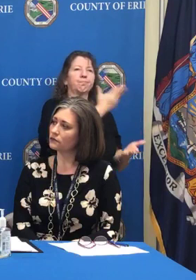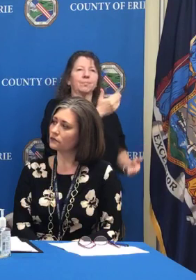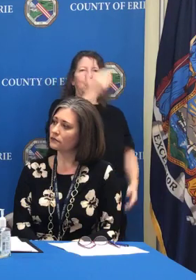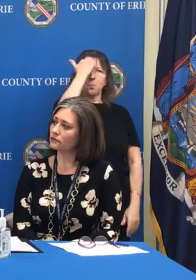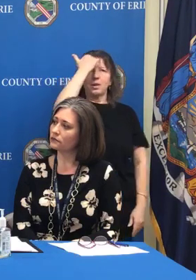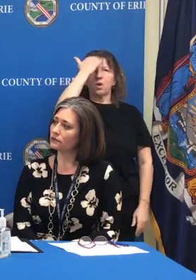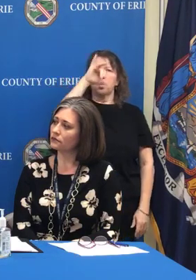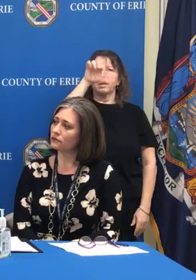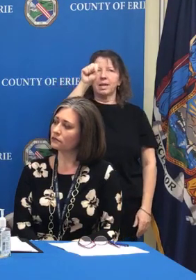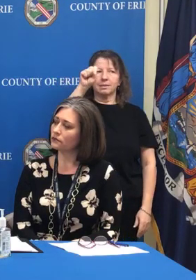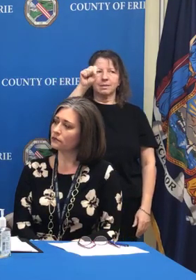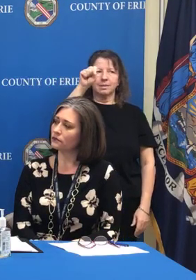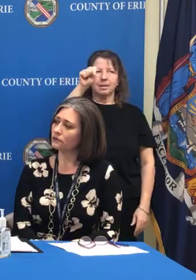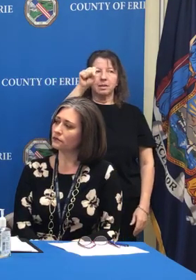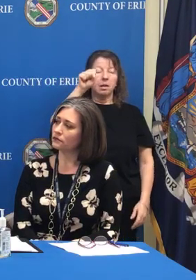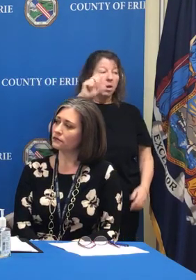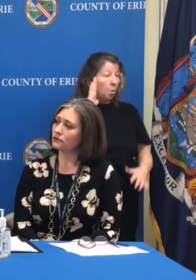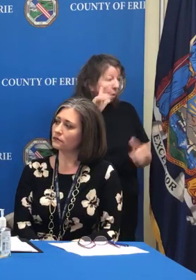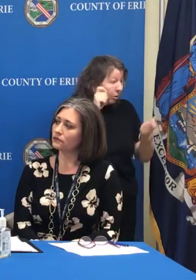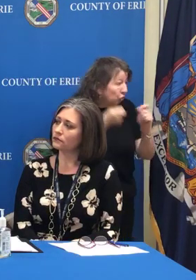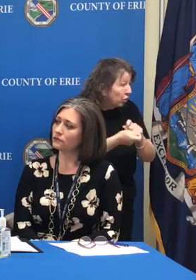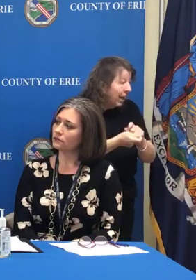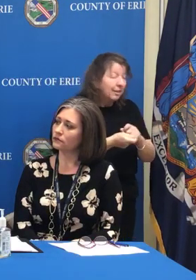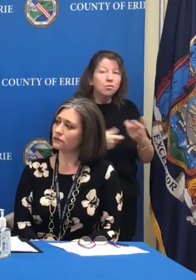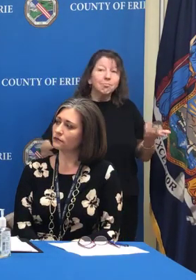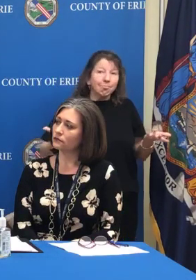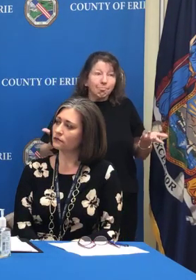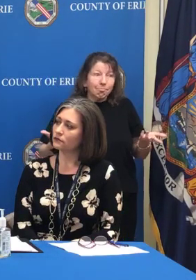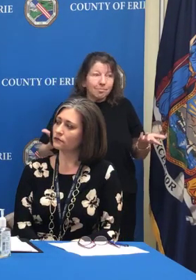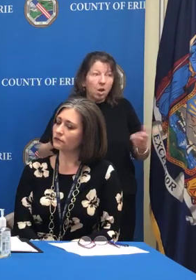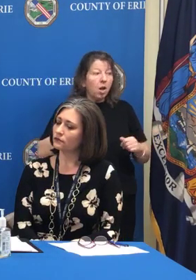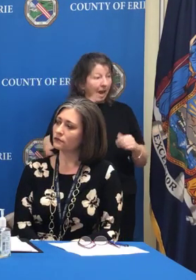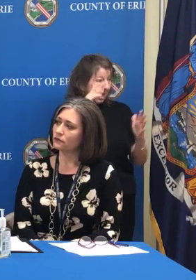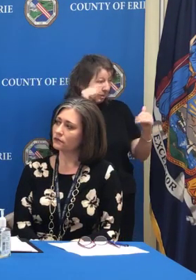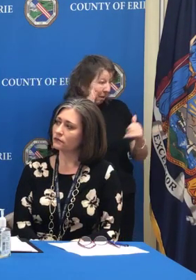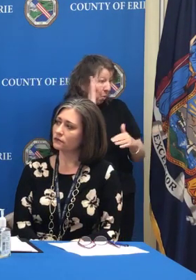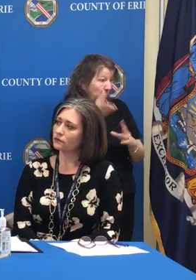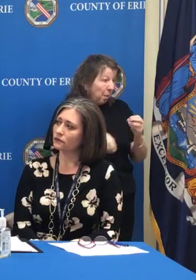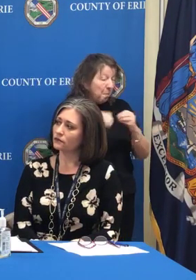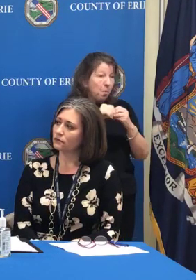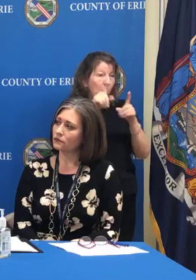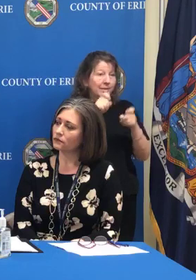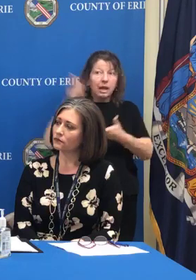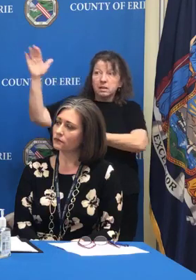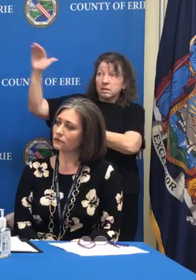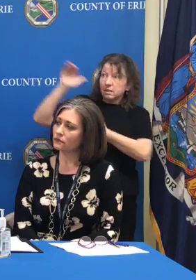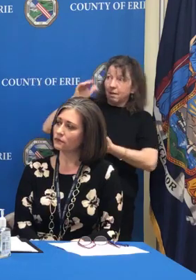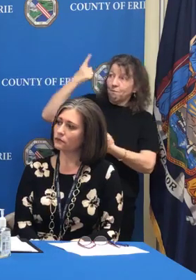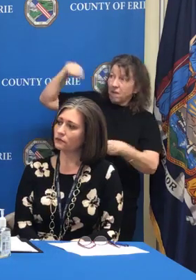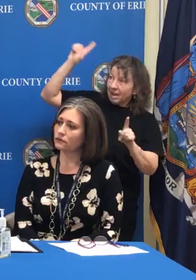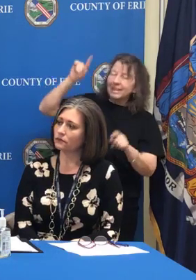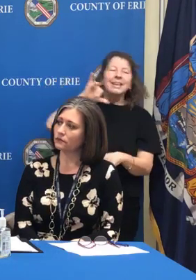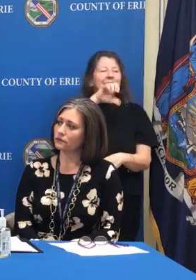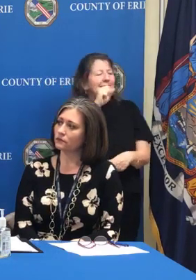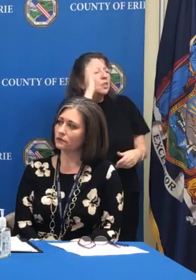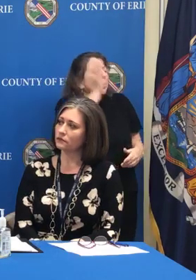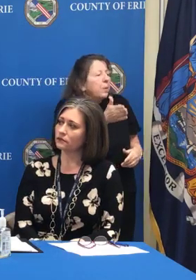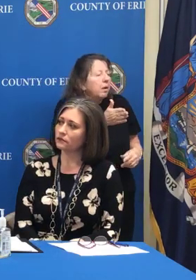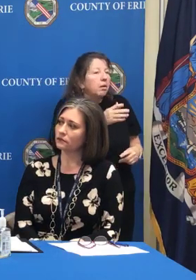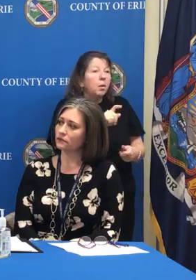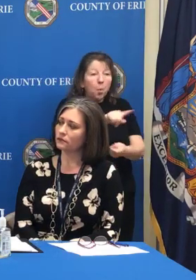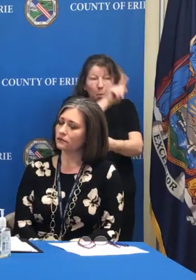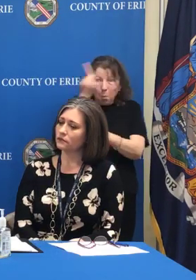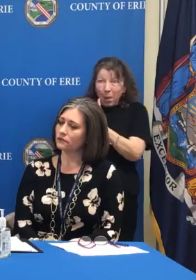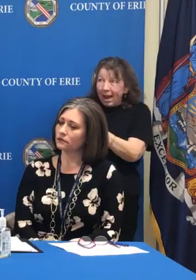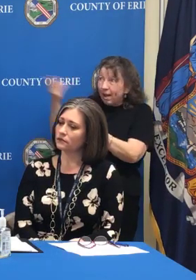has COVID-19. Do I expect more tests? Yes, I do expect more tests. I can't give you a day. So as